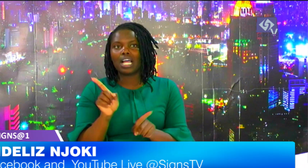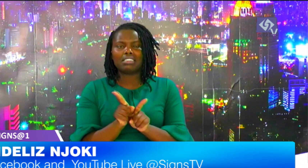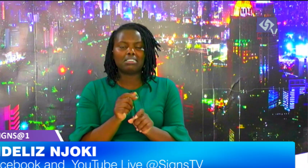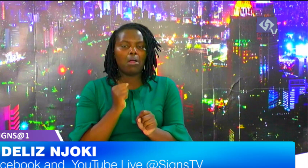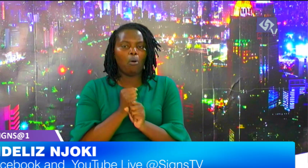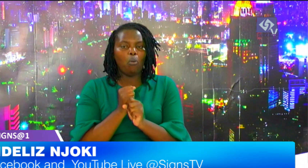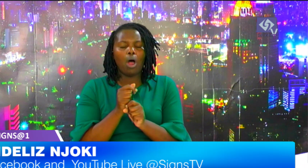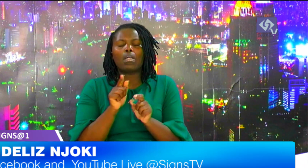administration